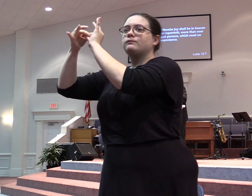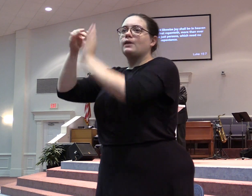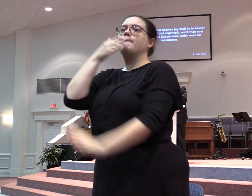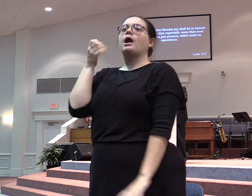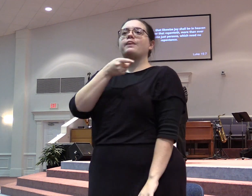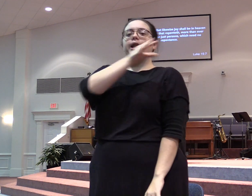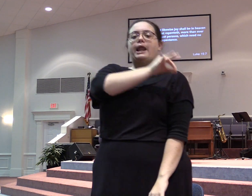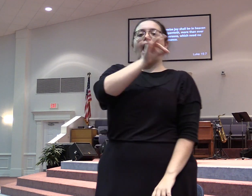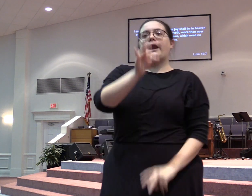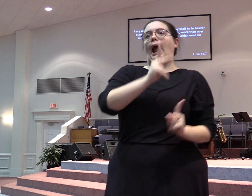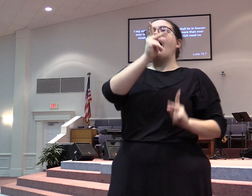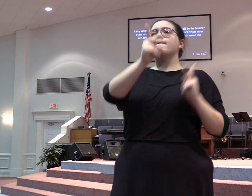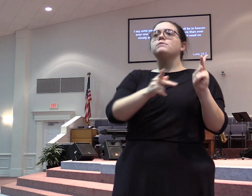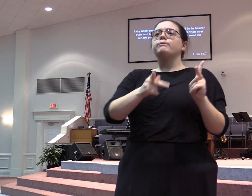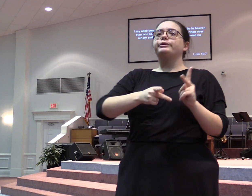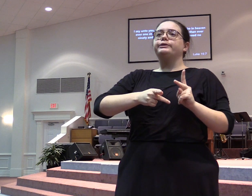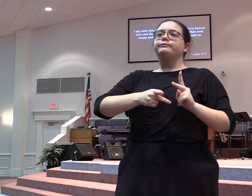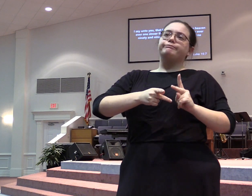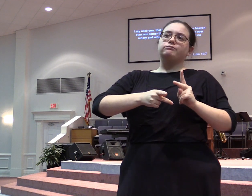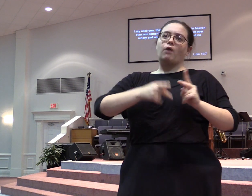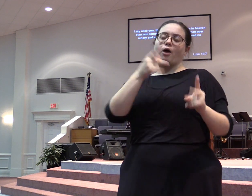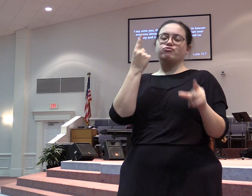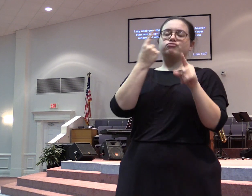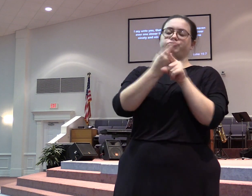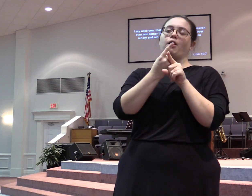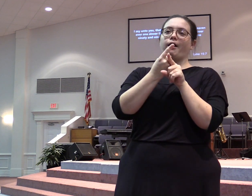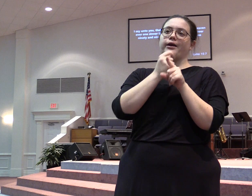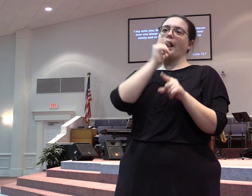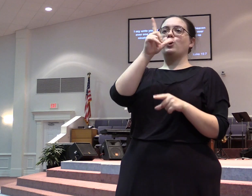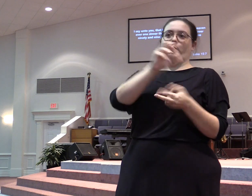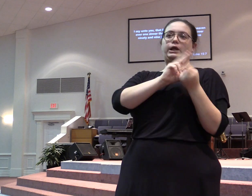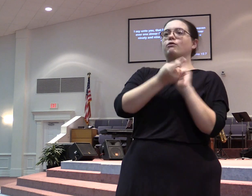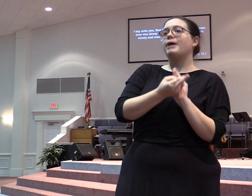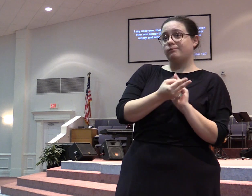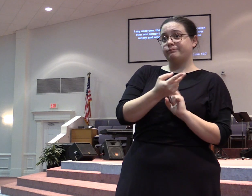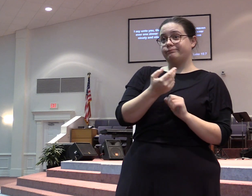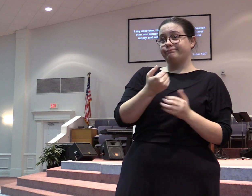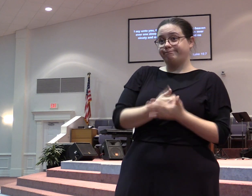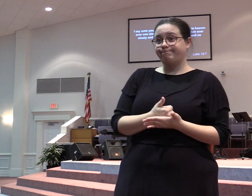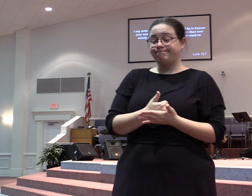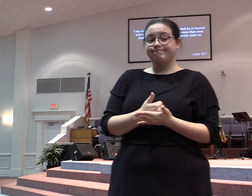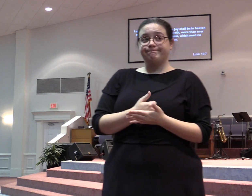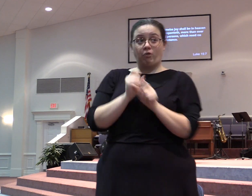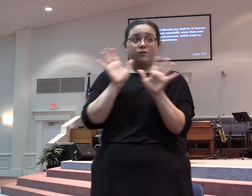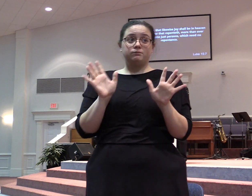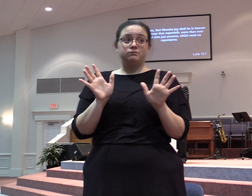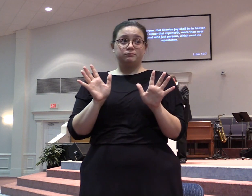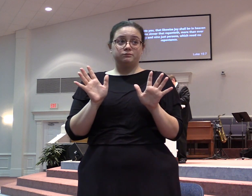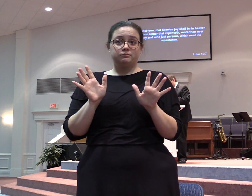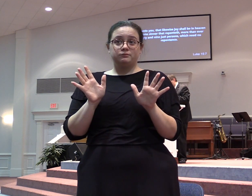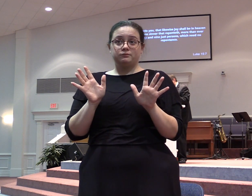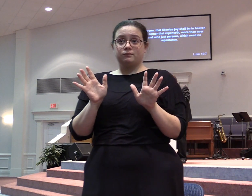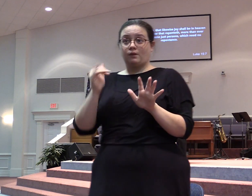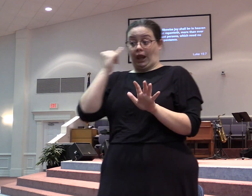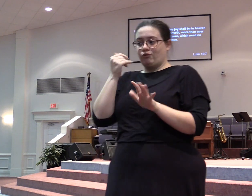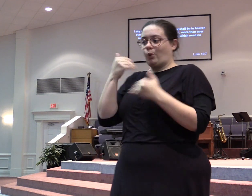99 just persons which need no repentance. What man of you having